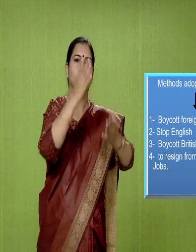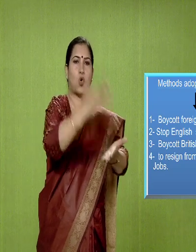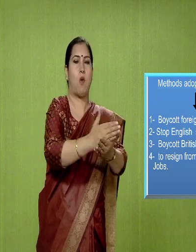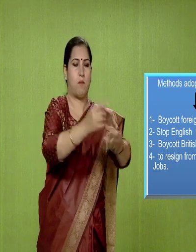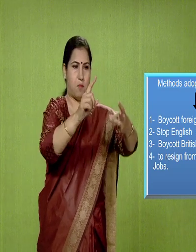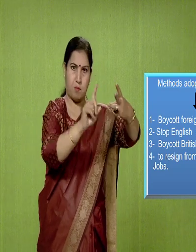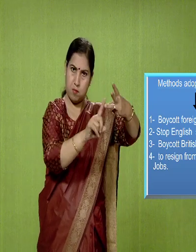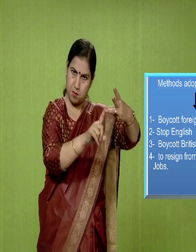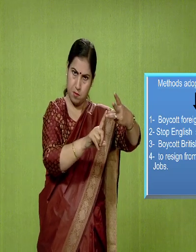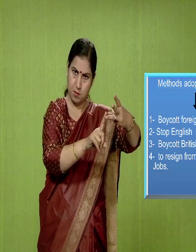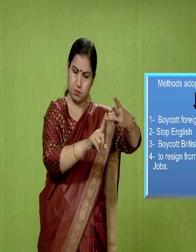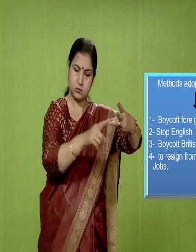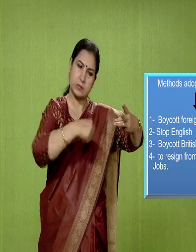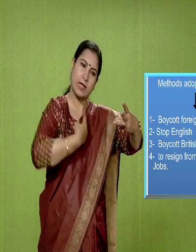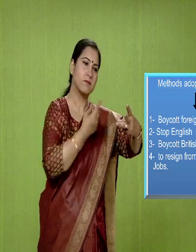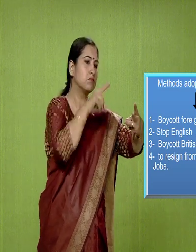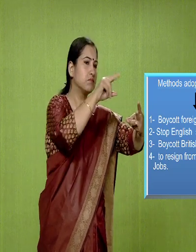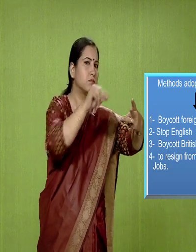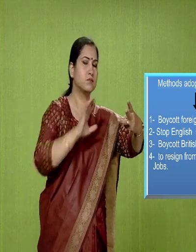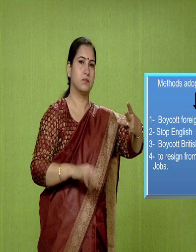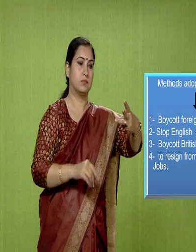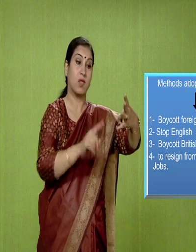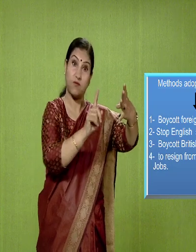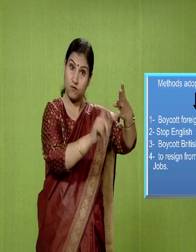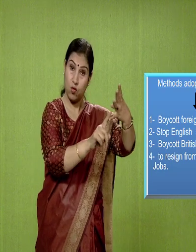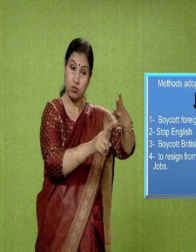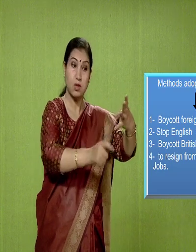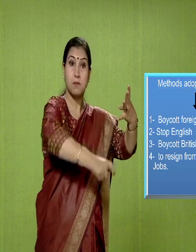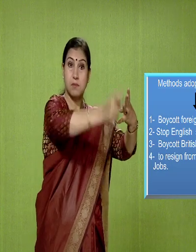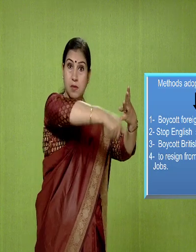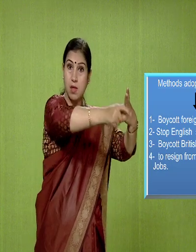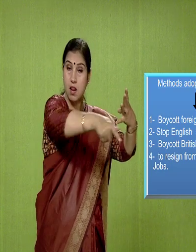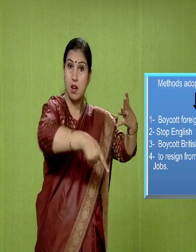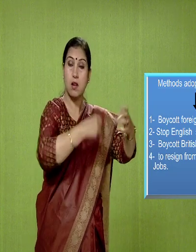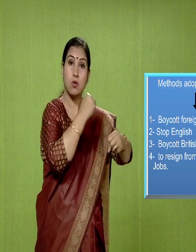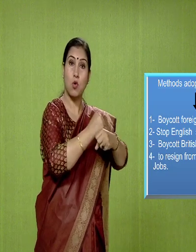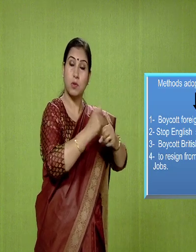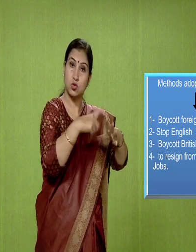The fourth is they resigned from posts in the government